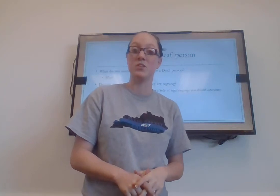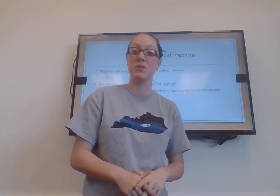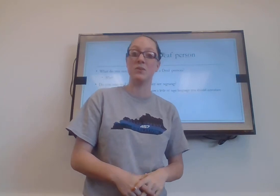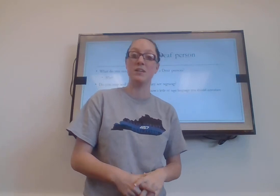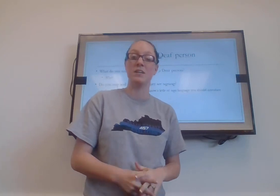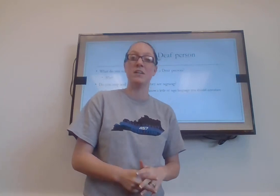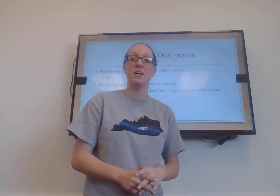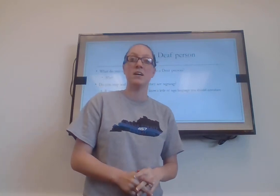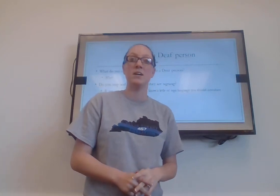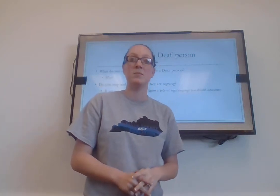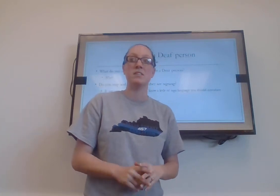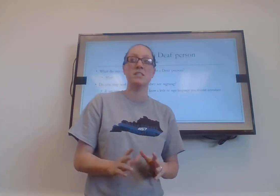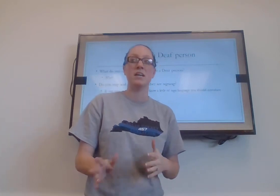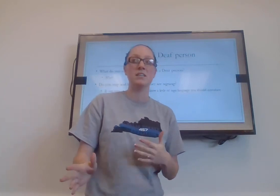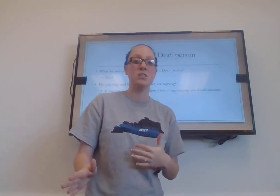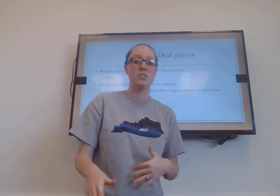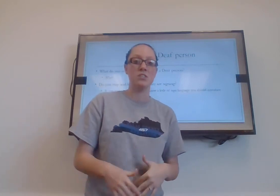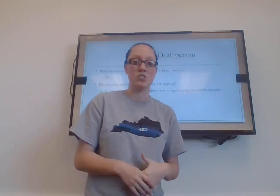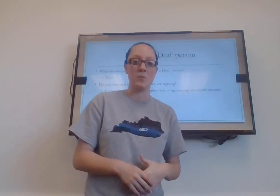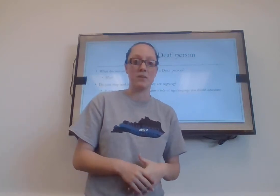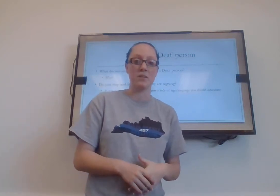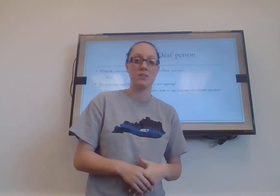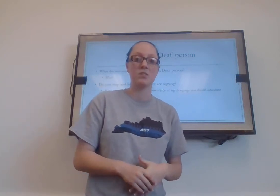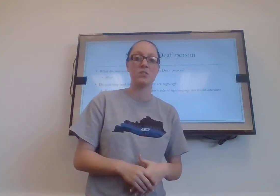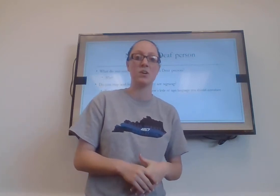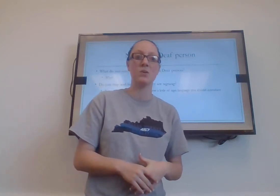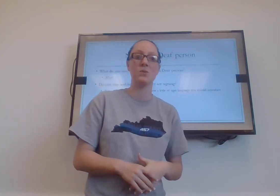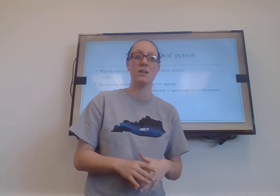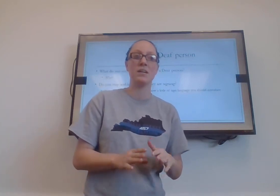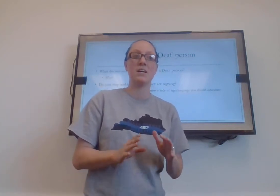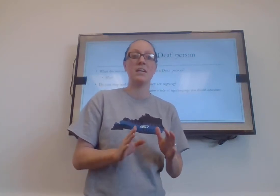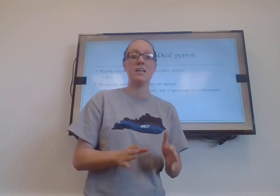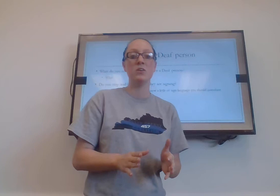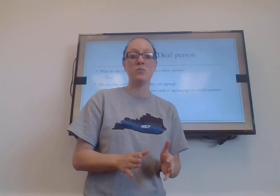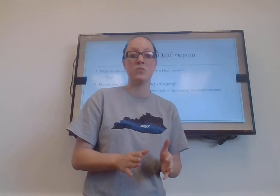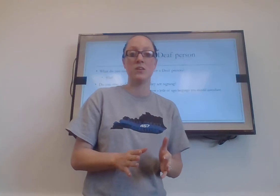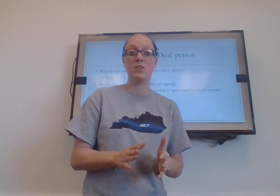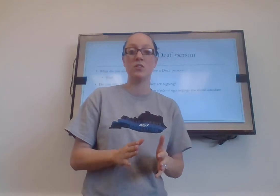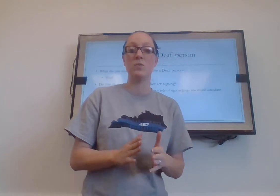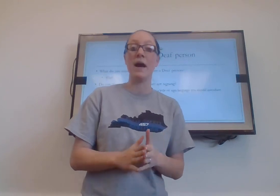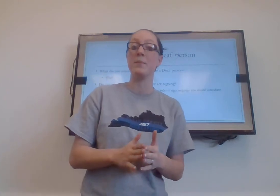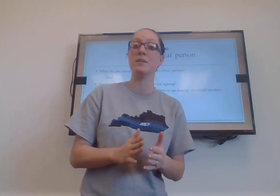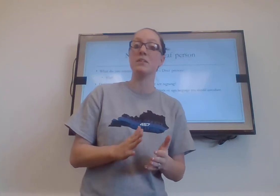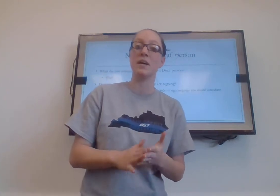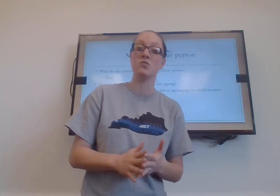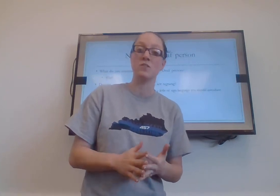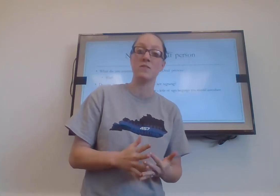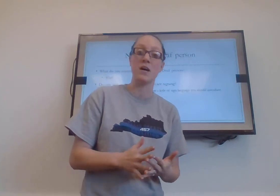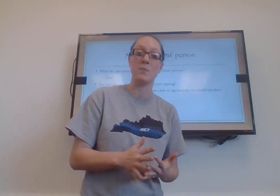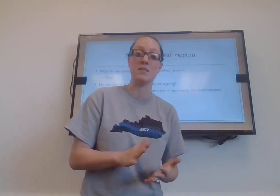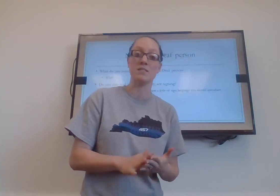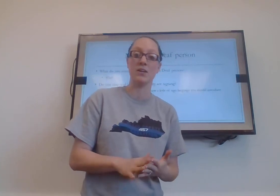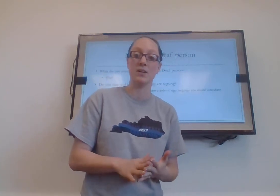So, because technically you're eavesdropping. So, if you happen to catch yourself stopping and staring,